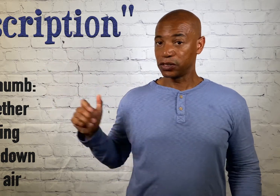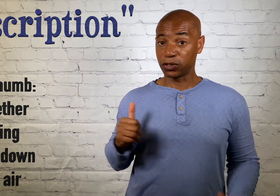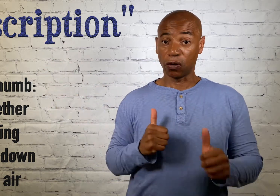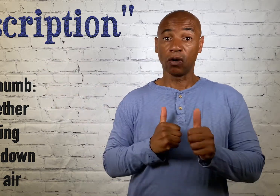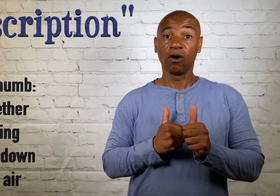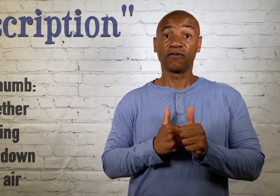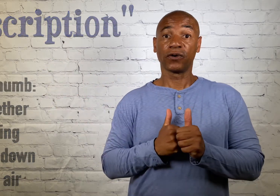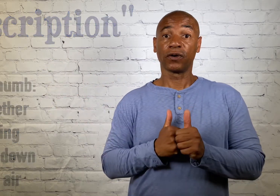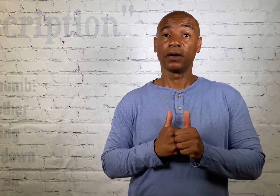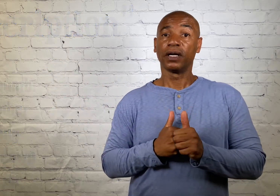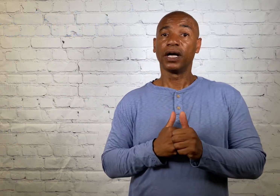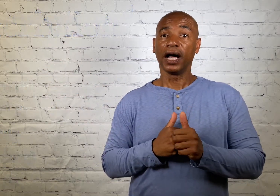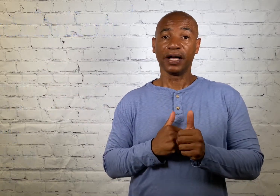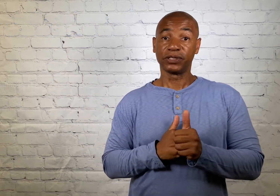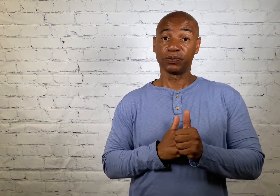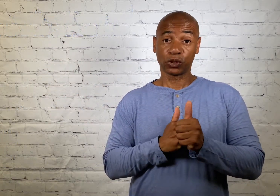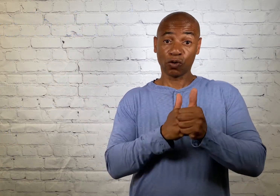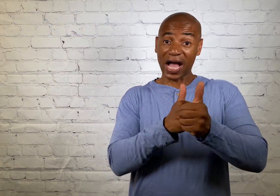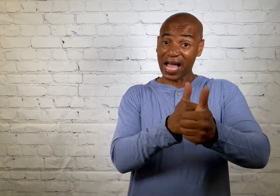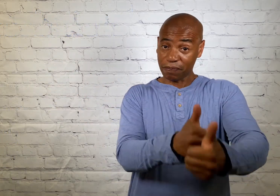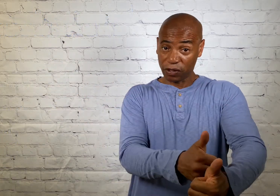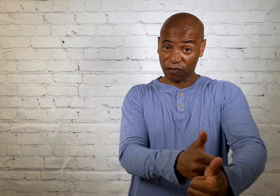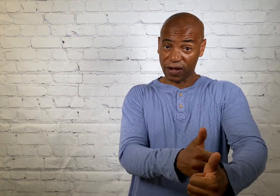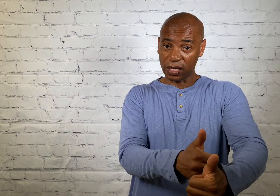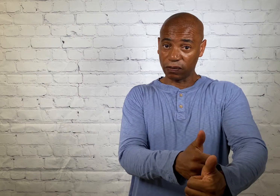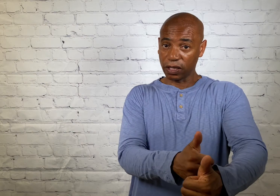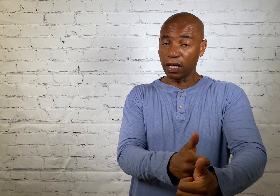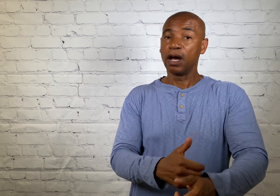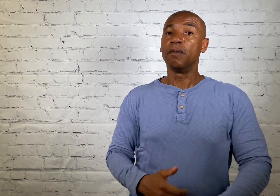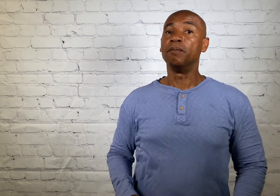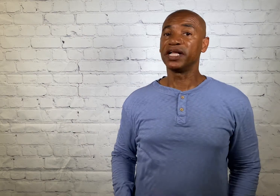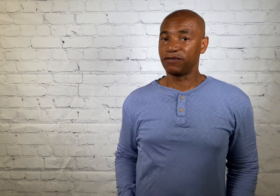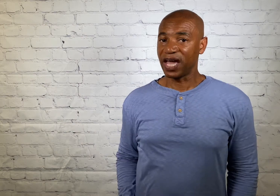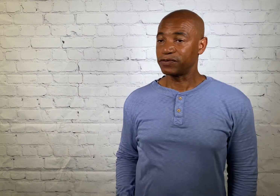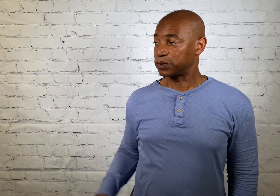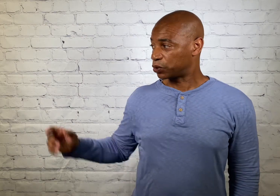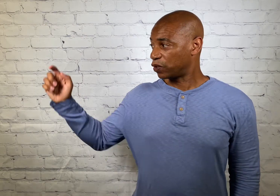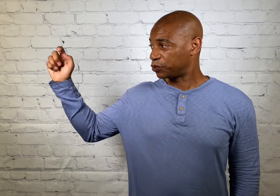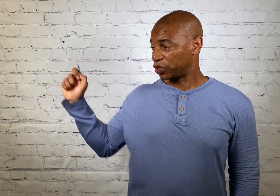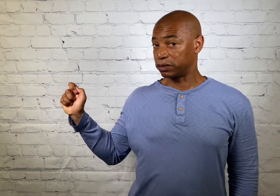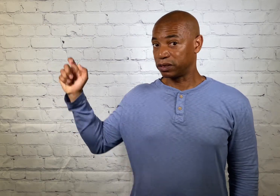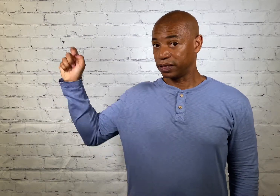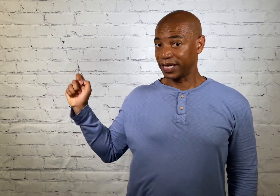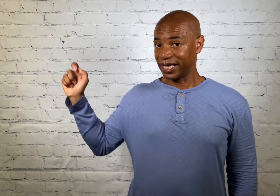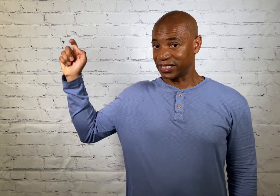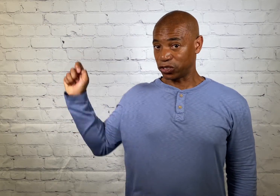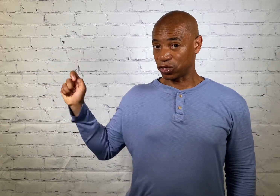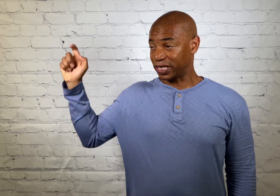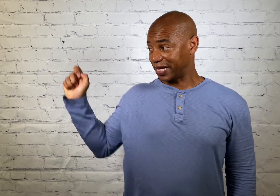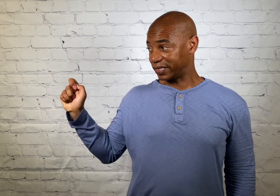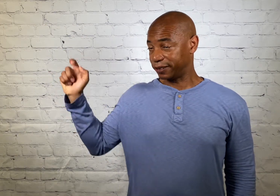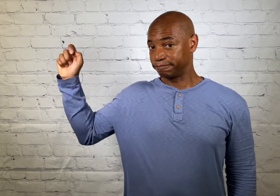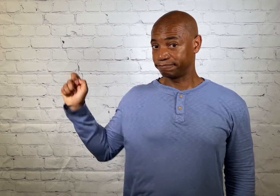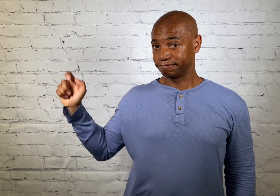So for subscribe, you're following. But if you have a subscription, it's like you're collecting.